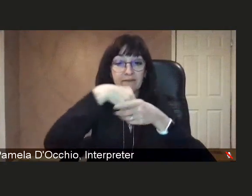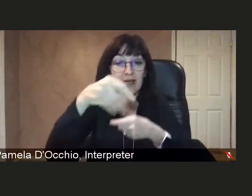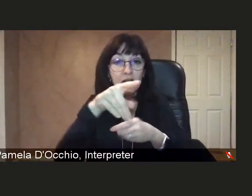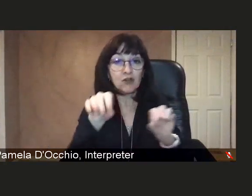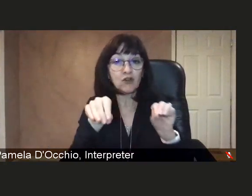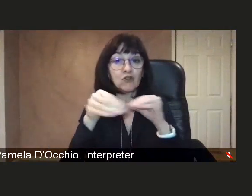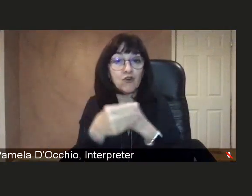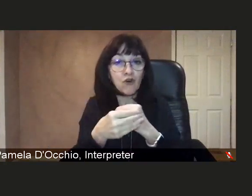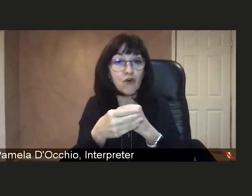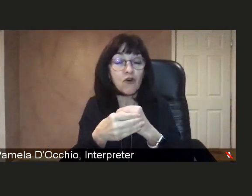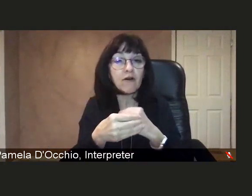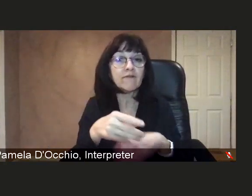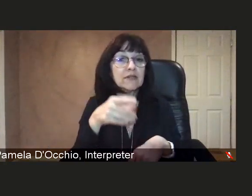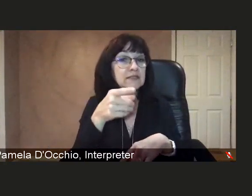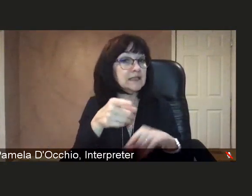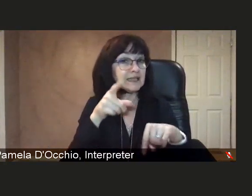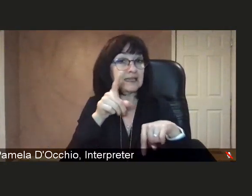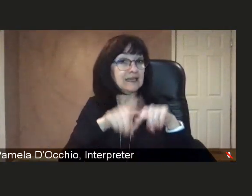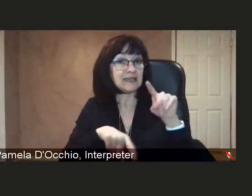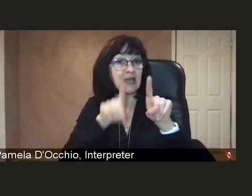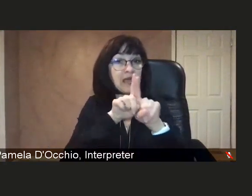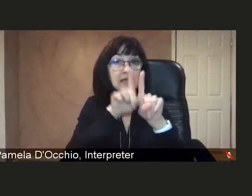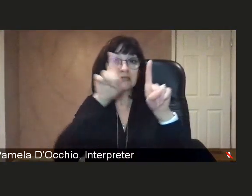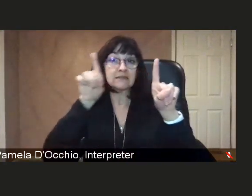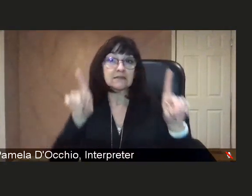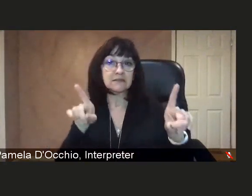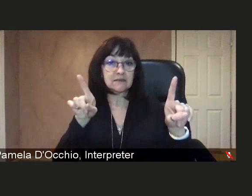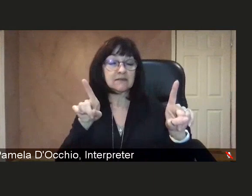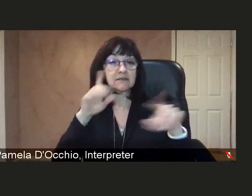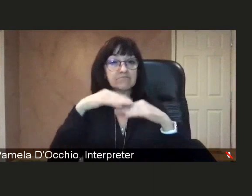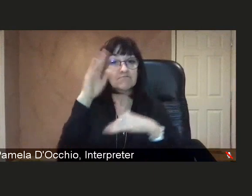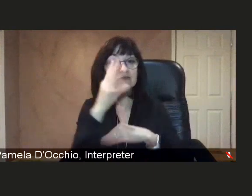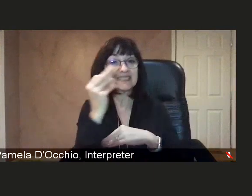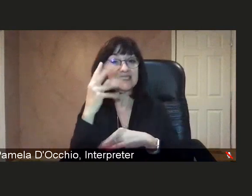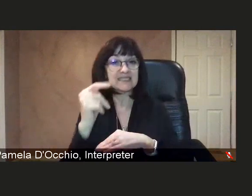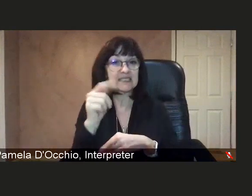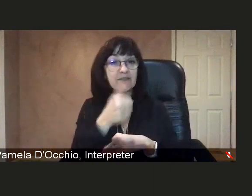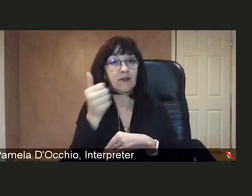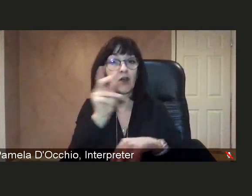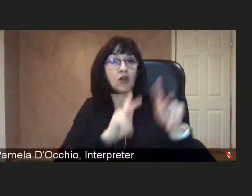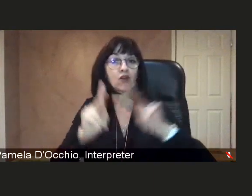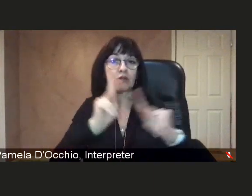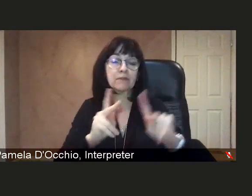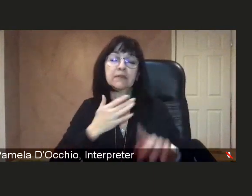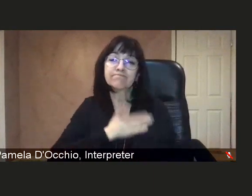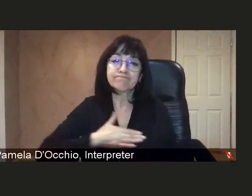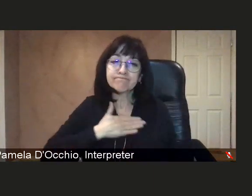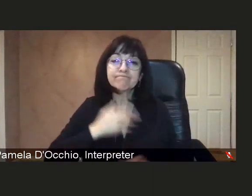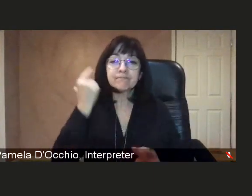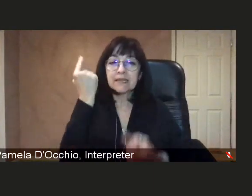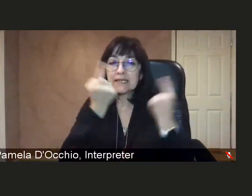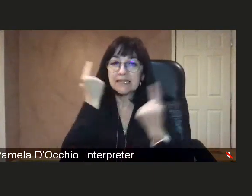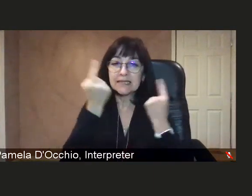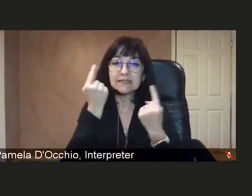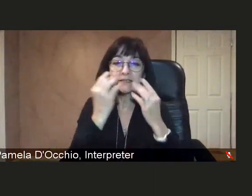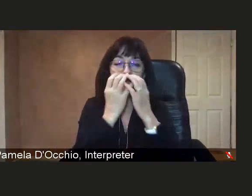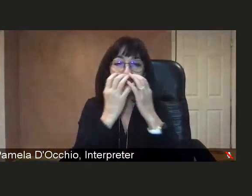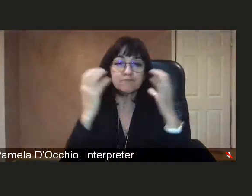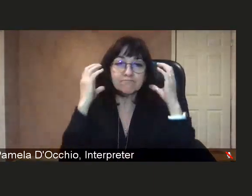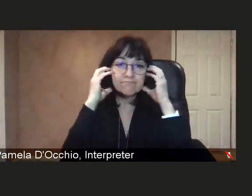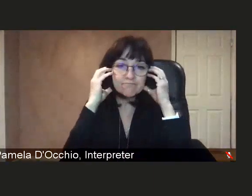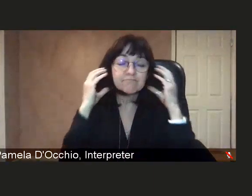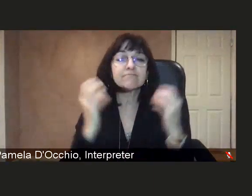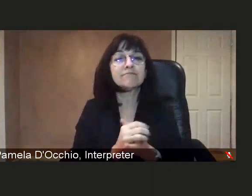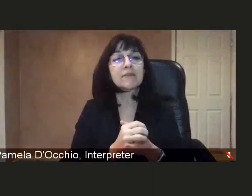able to socially distance yourself 6 feet from someone else, you should consider wearing one of these cloth masks. So